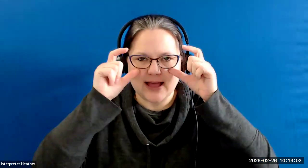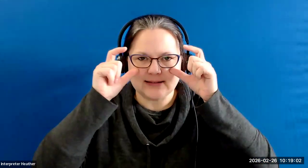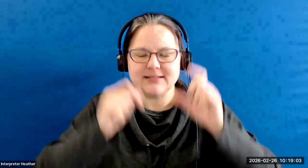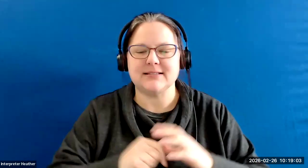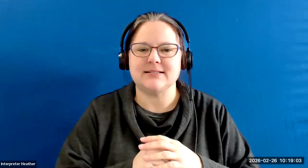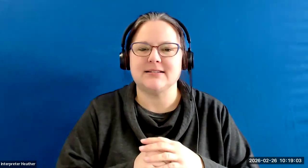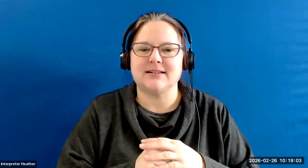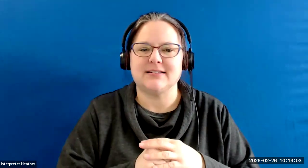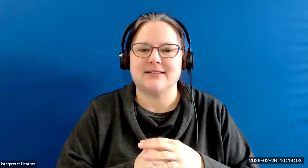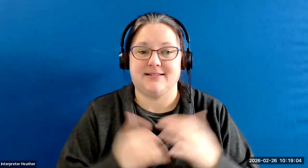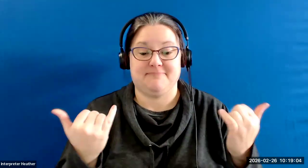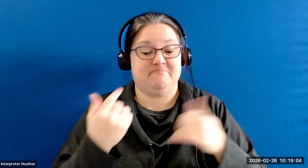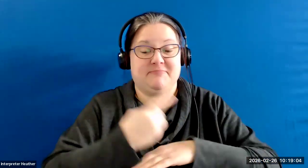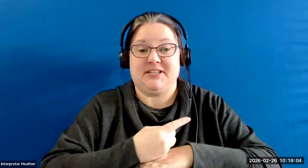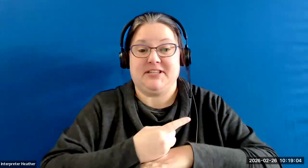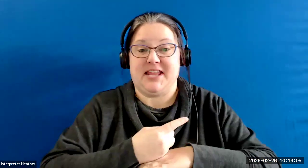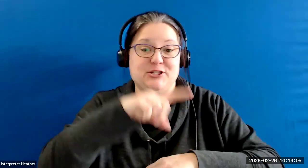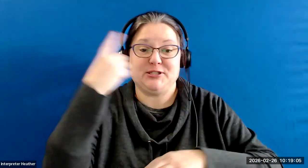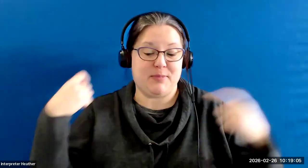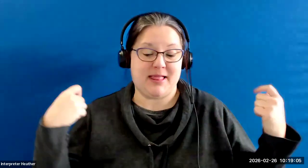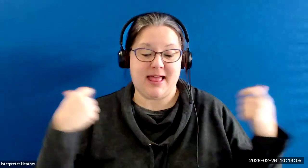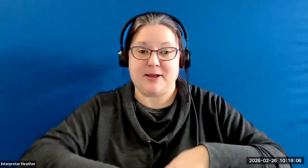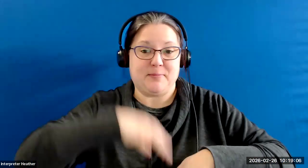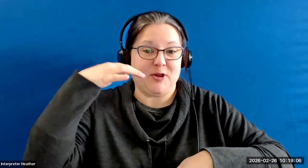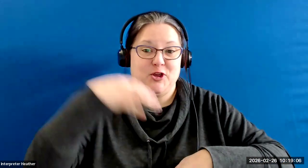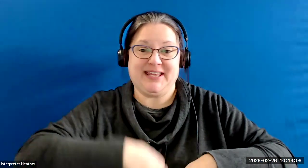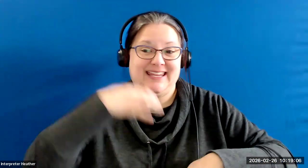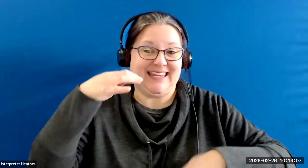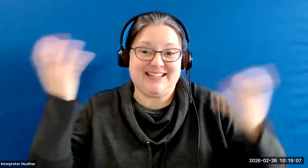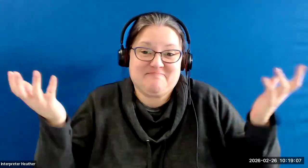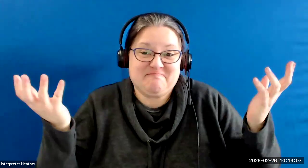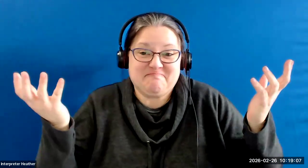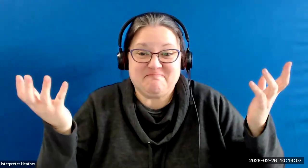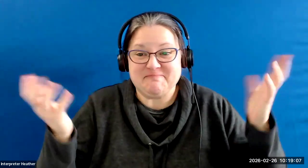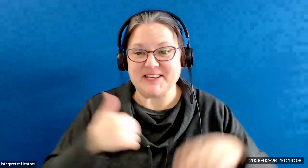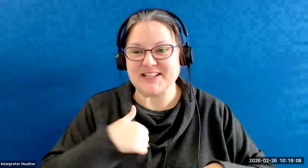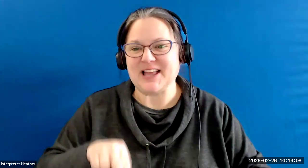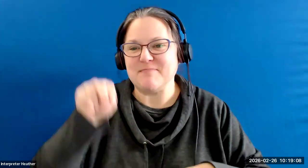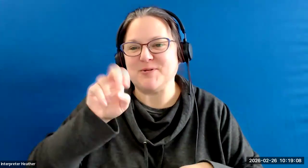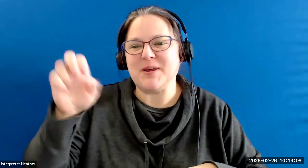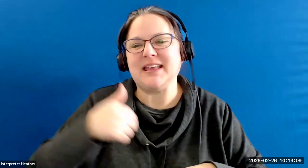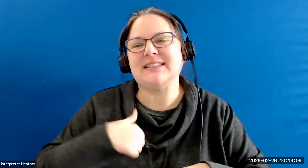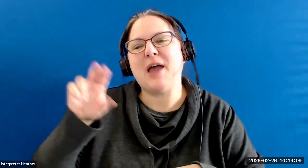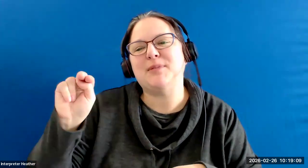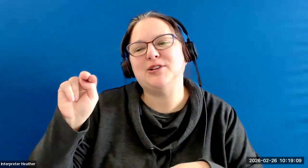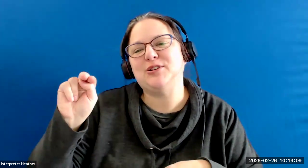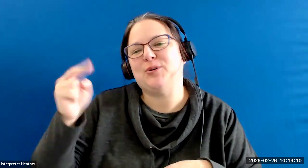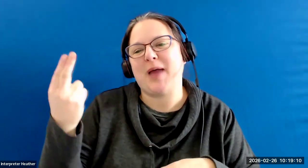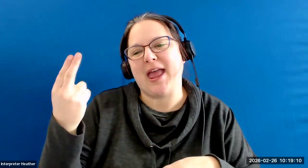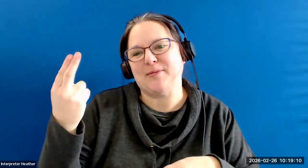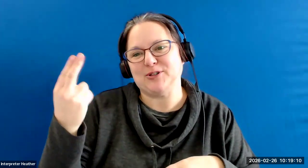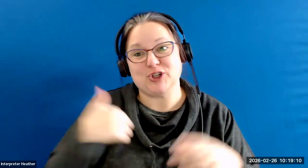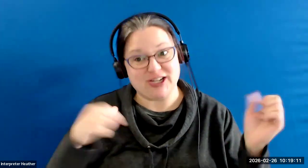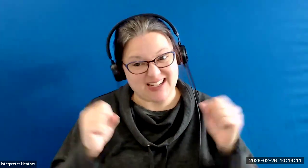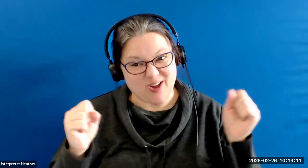glasses, and today just wearing a black hoodie because I'm in the Northeast in New Hampshire, Abenaki land, and it's